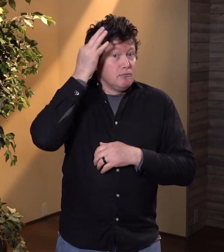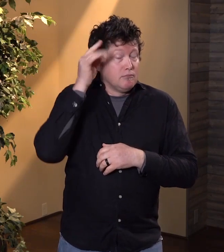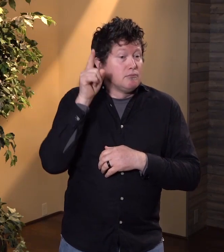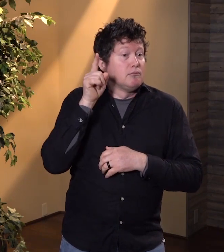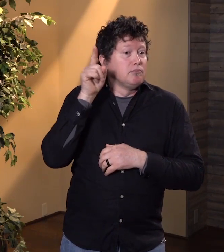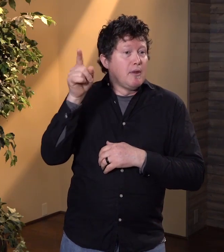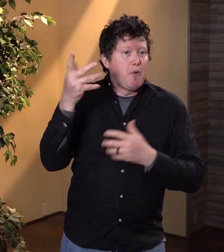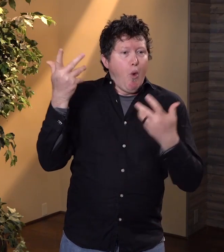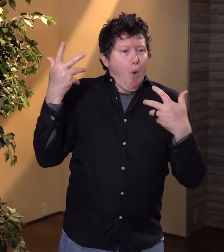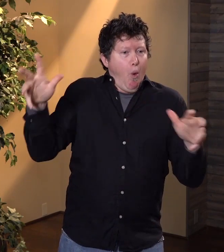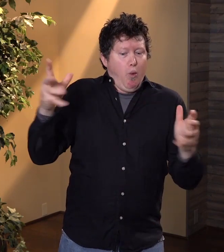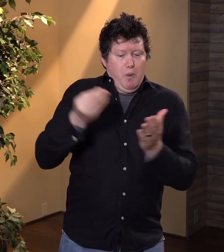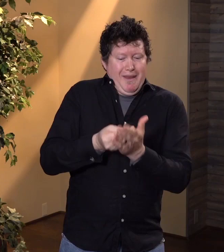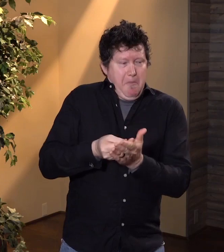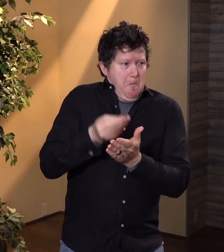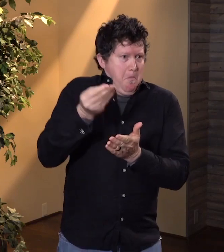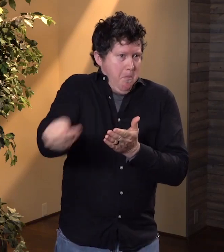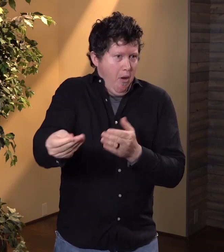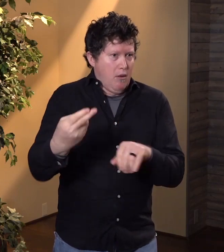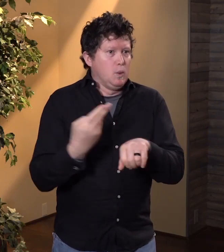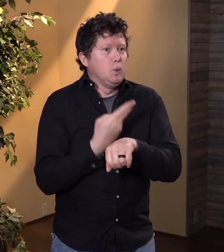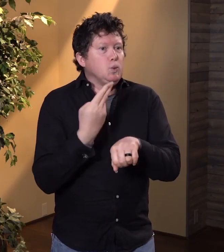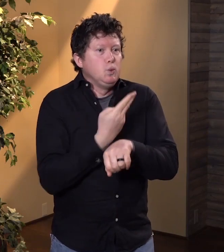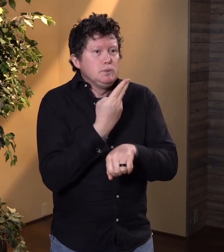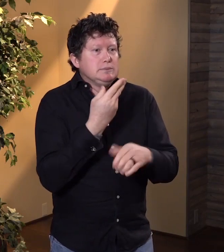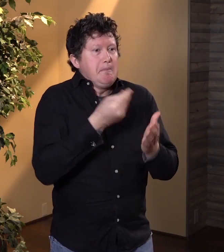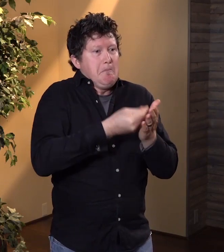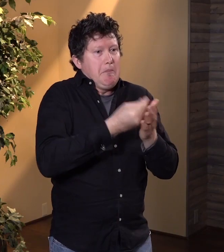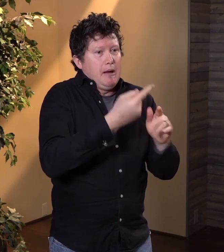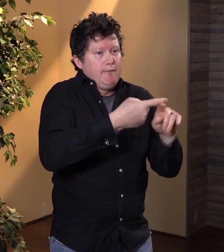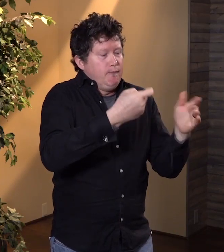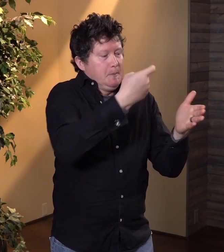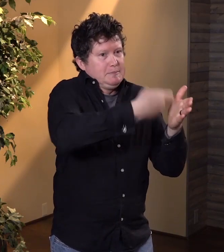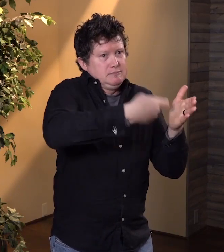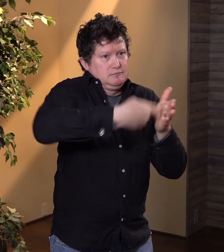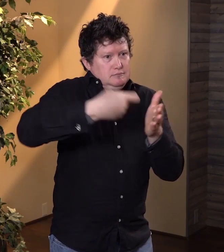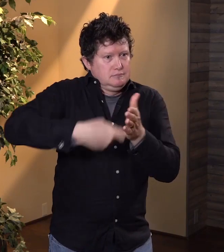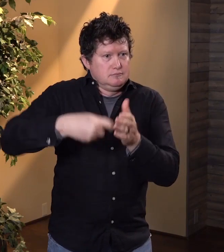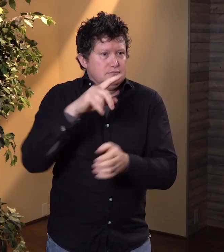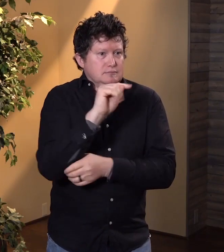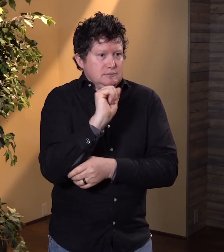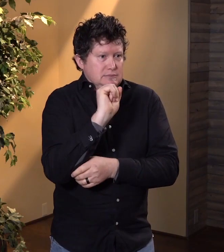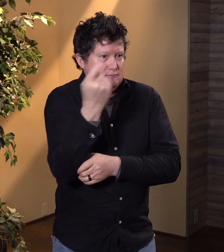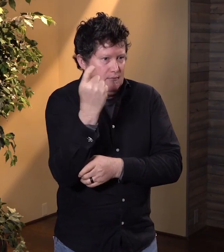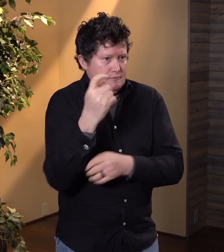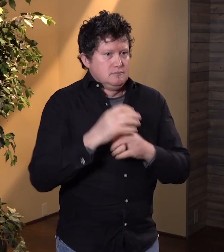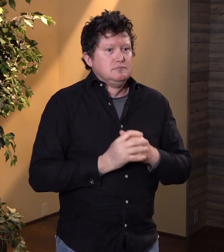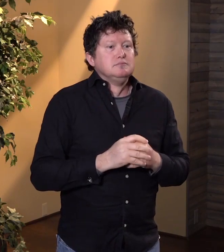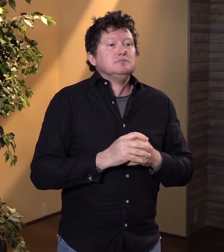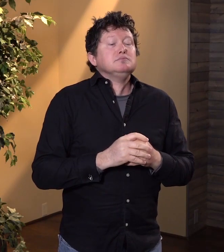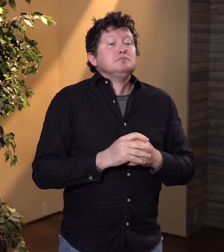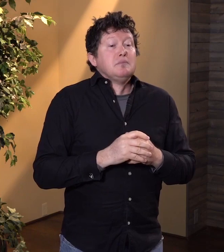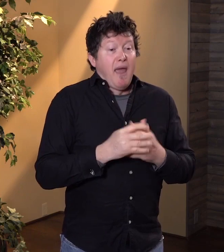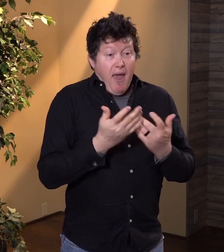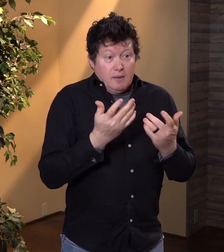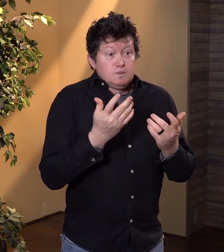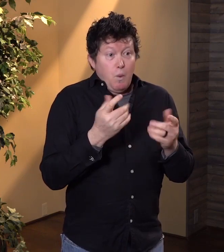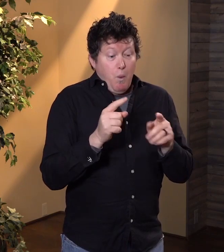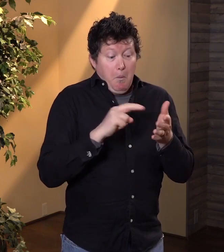been purchased by the federal government with taxpayer money, and they are being